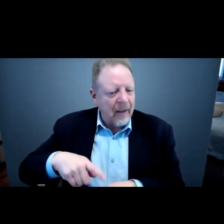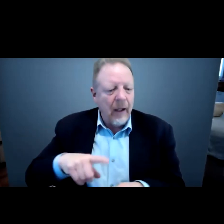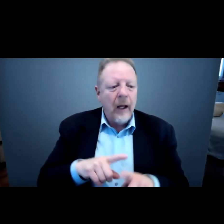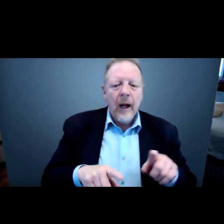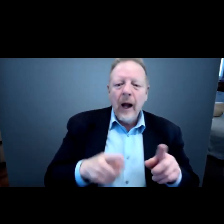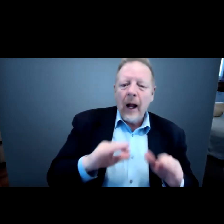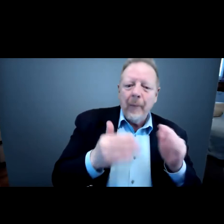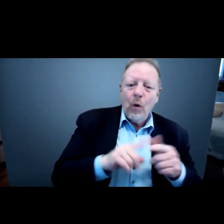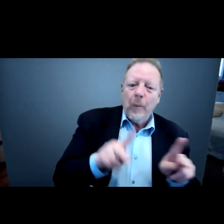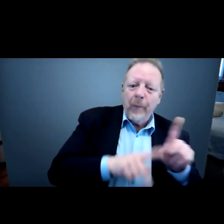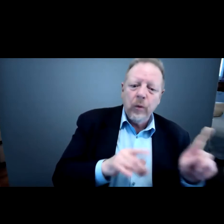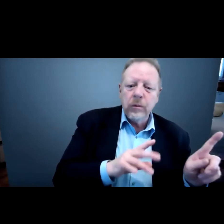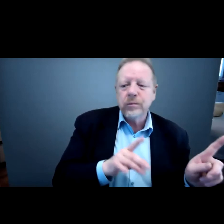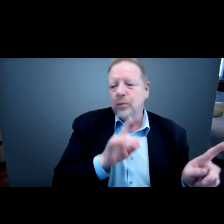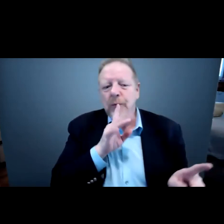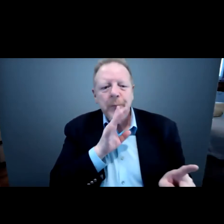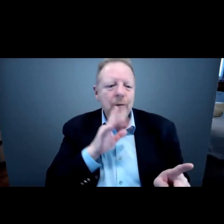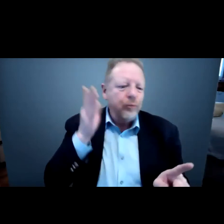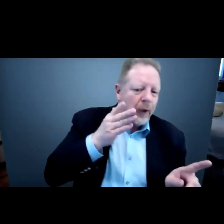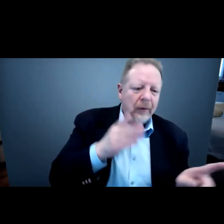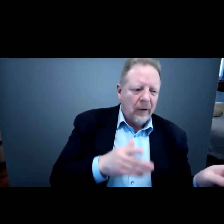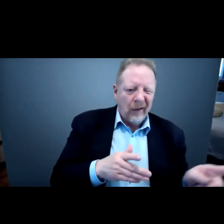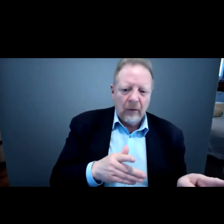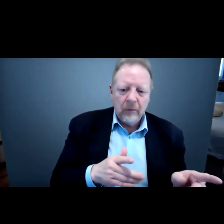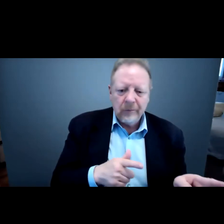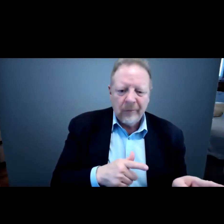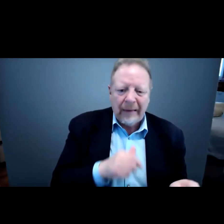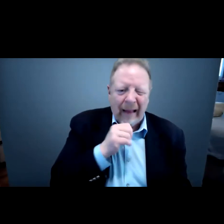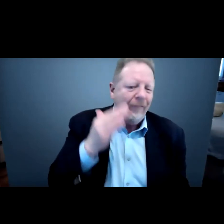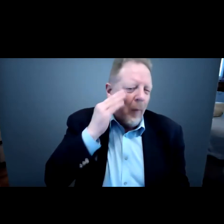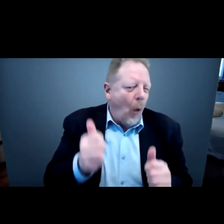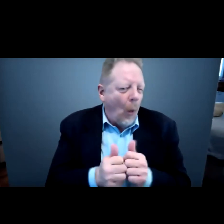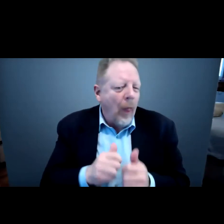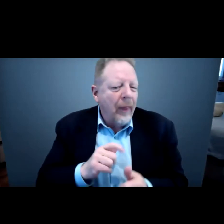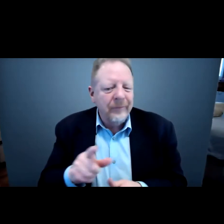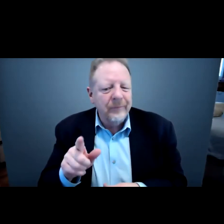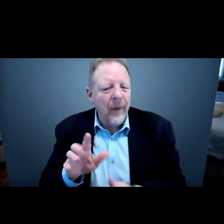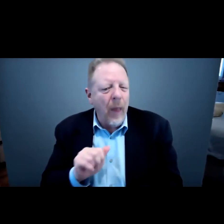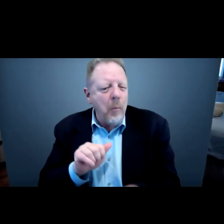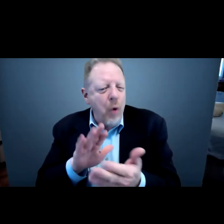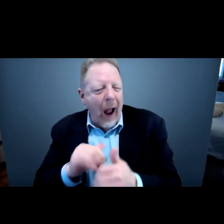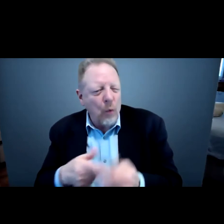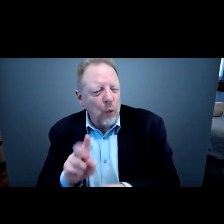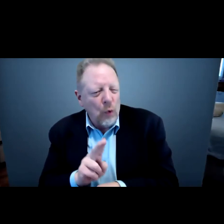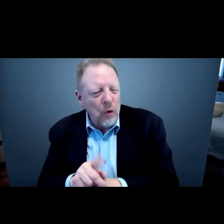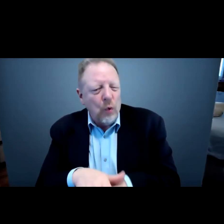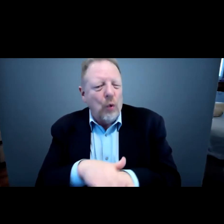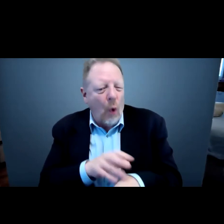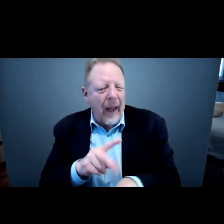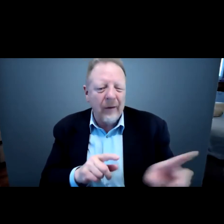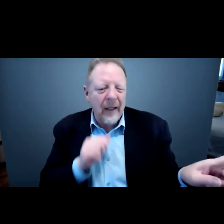So I think that the Disability Law Center might not be as familiar with trying to keep a slower pace. So that's a great thing to